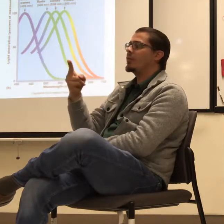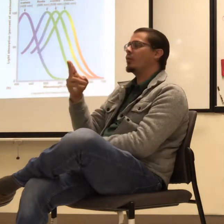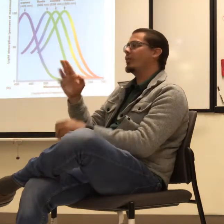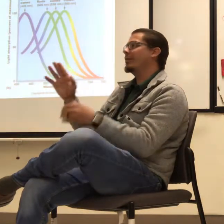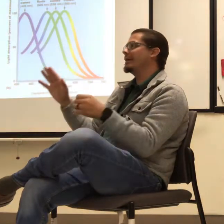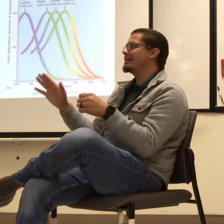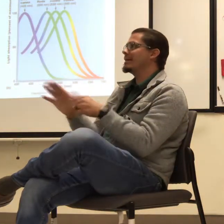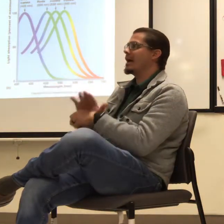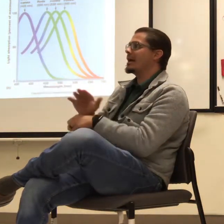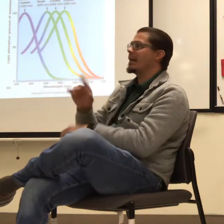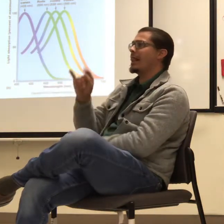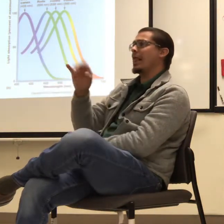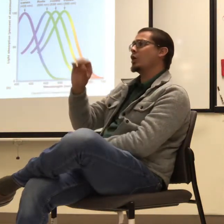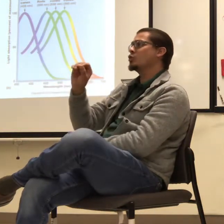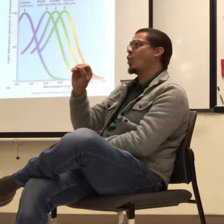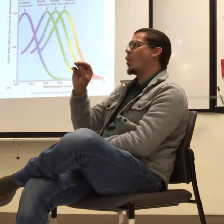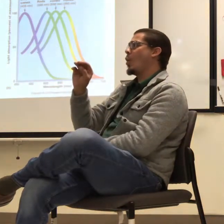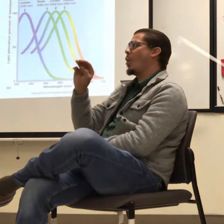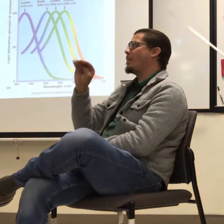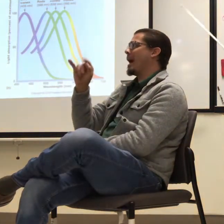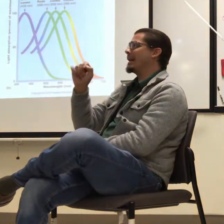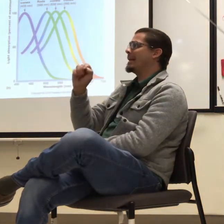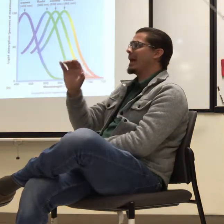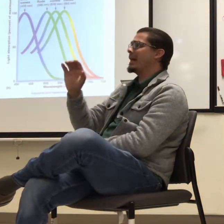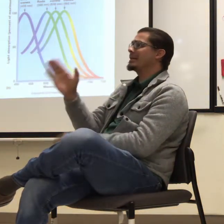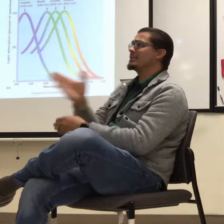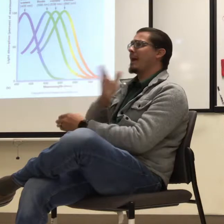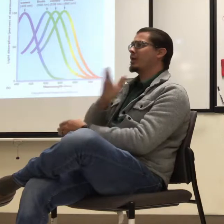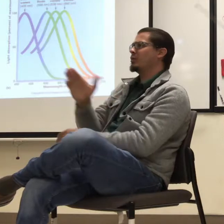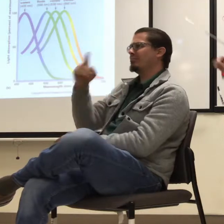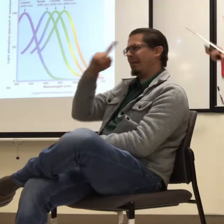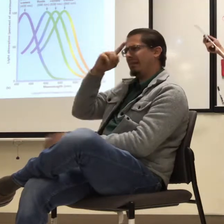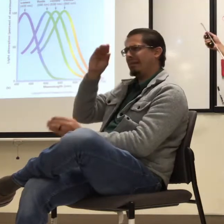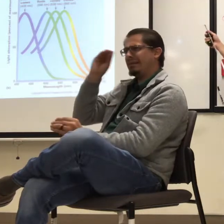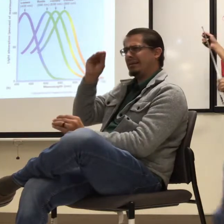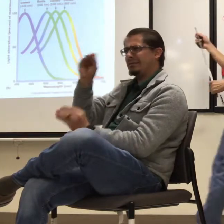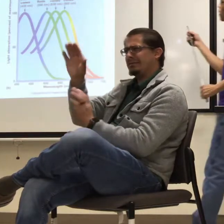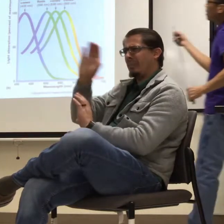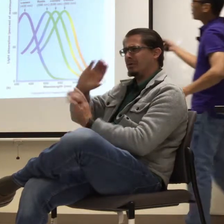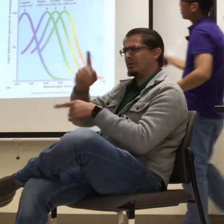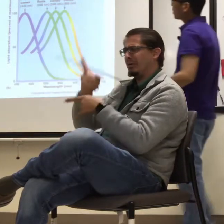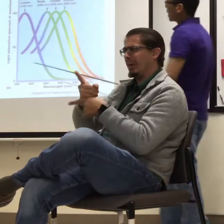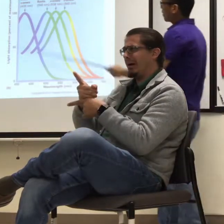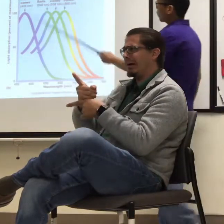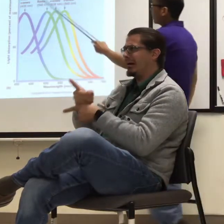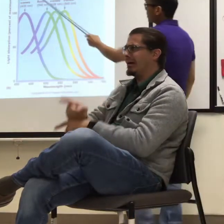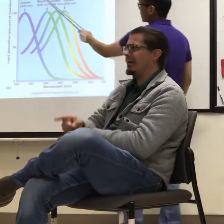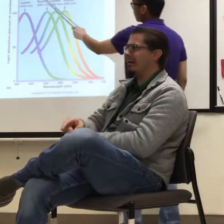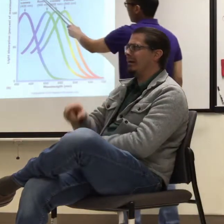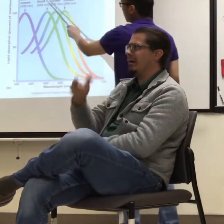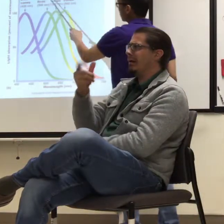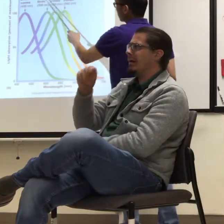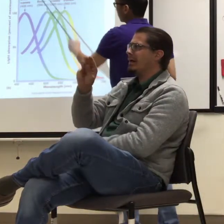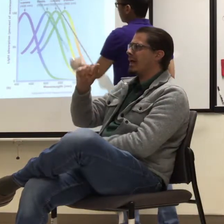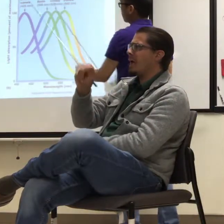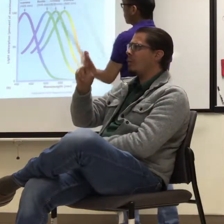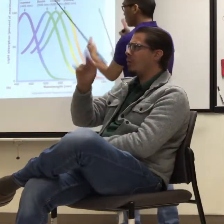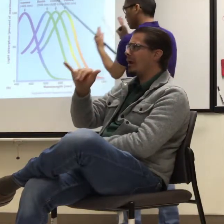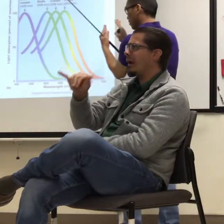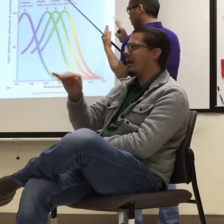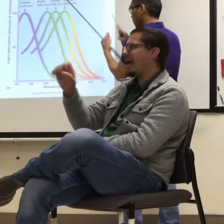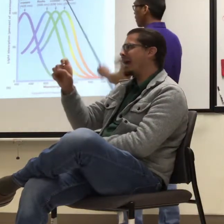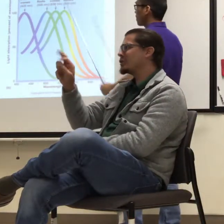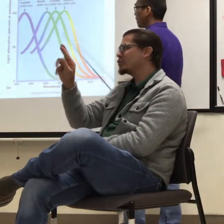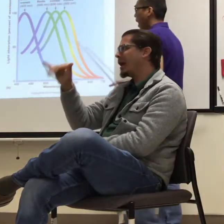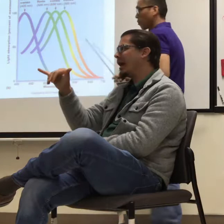entire electromagnetic spectrum, I do believe they teach that in chemistry, right? Gamma rays, X-rays, the